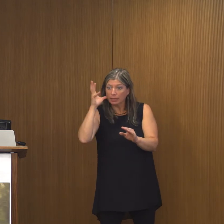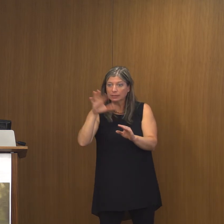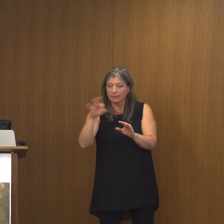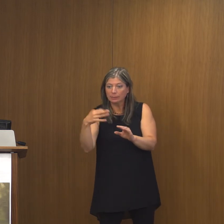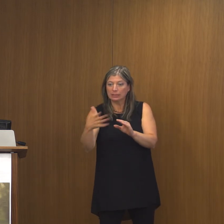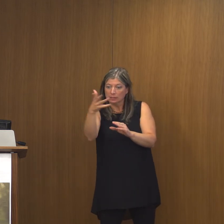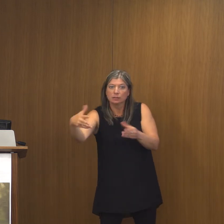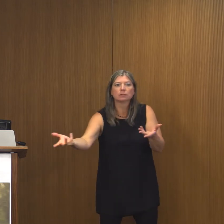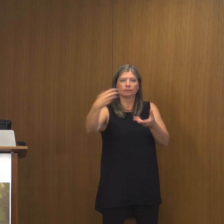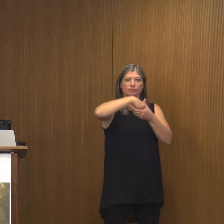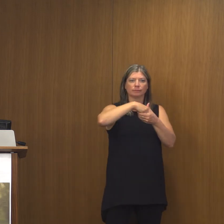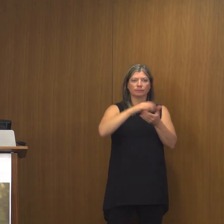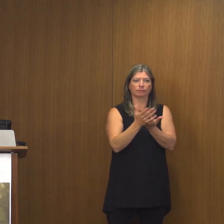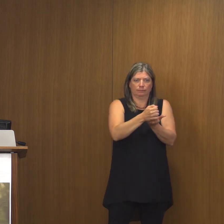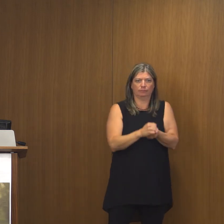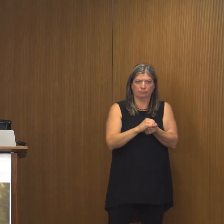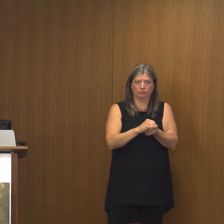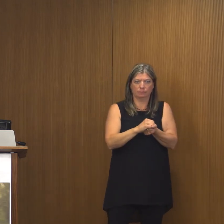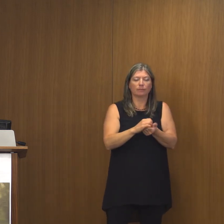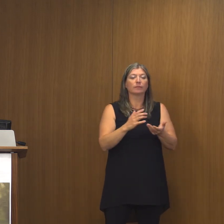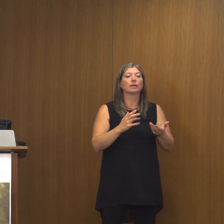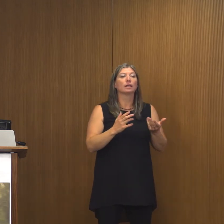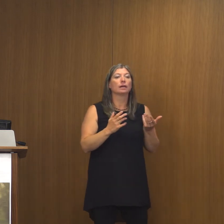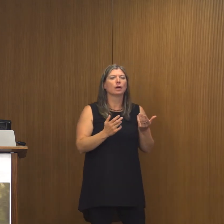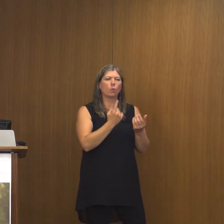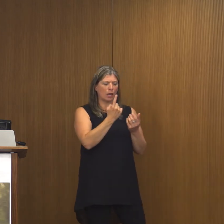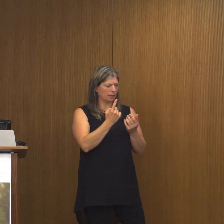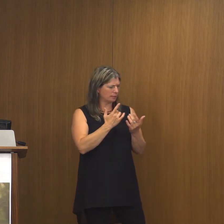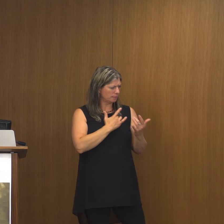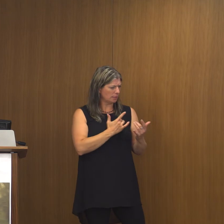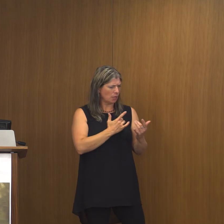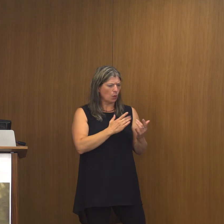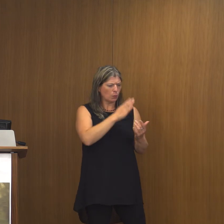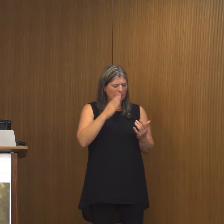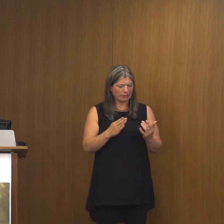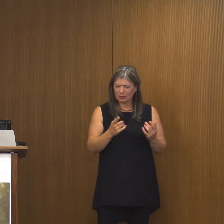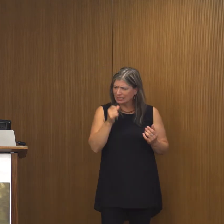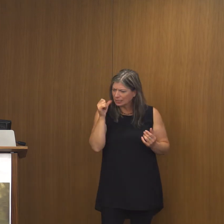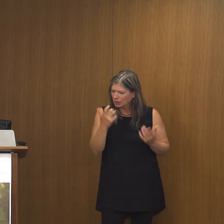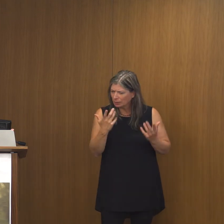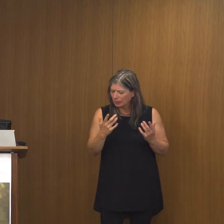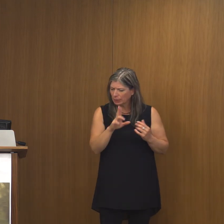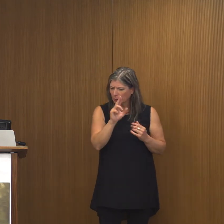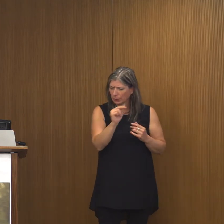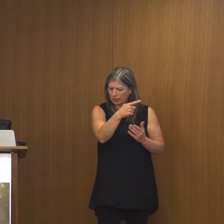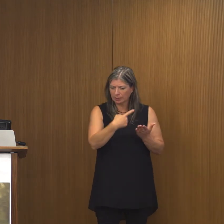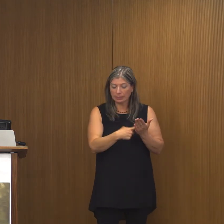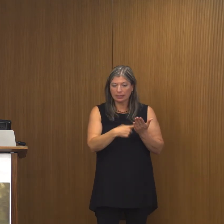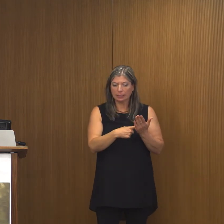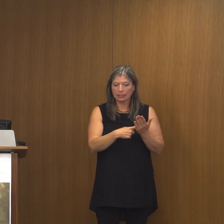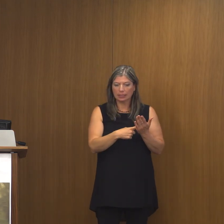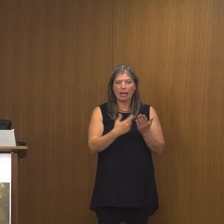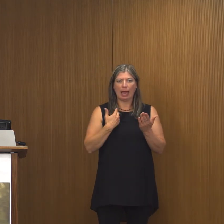One example that I heard today in one of the events was we never ask questions, or yesterday I think at the event, we never have